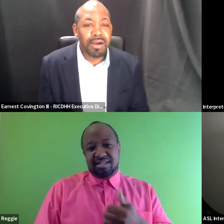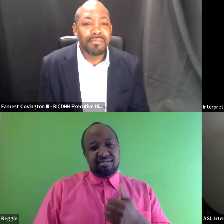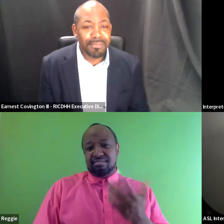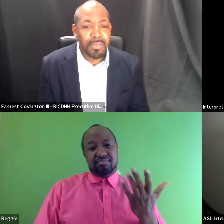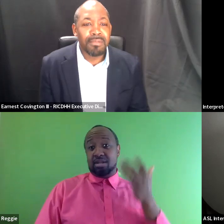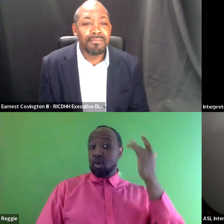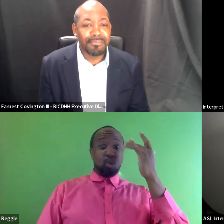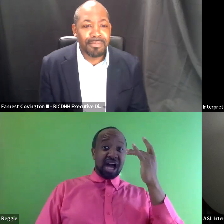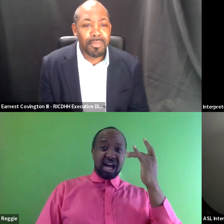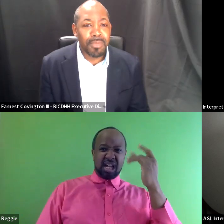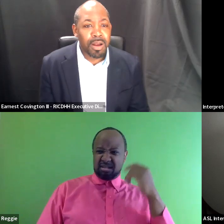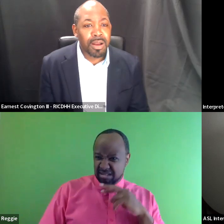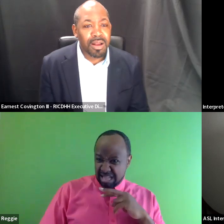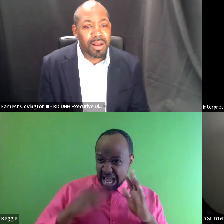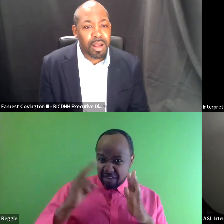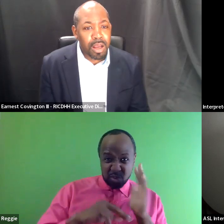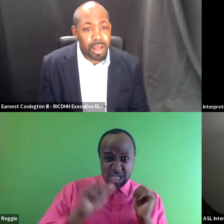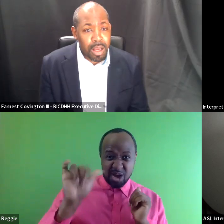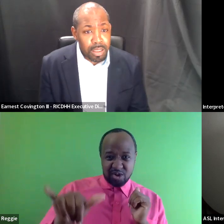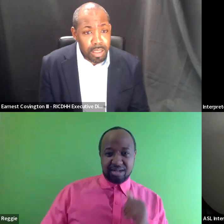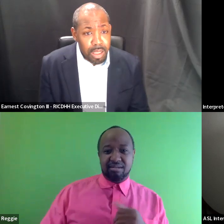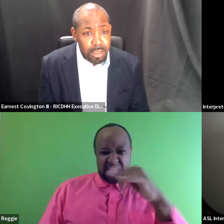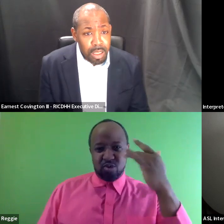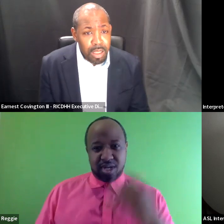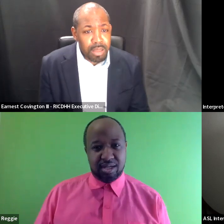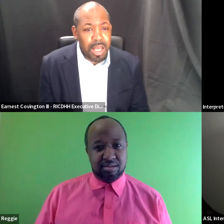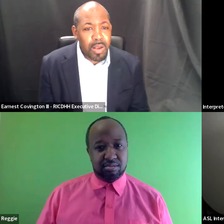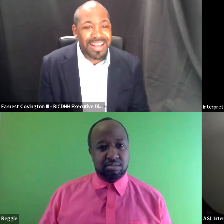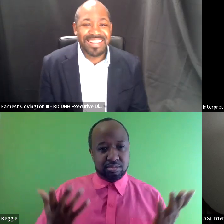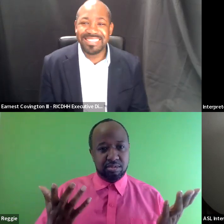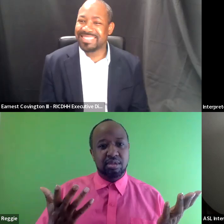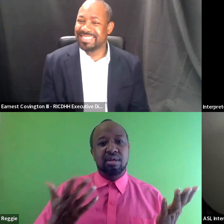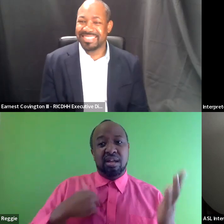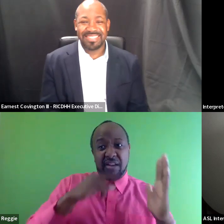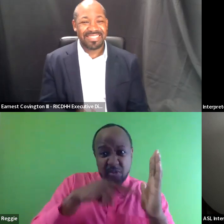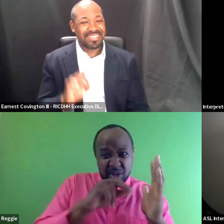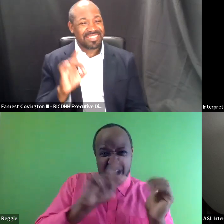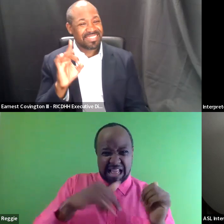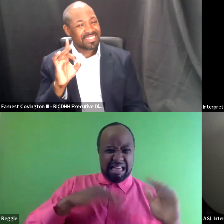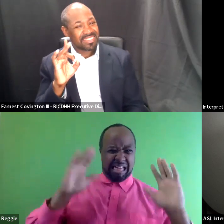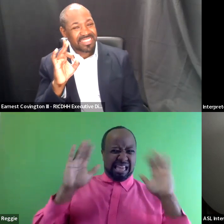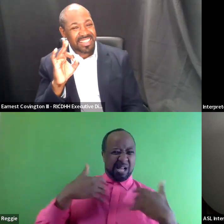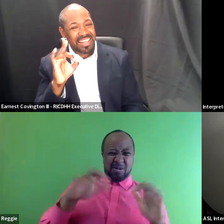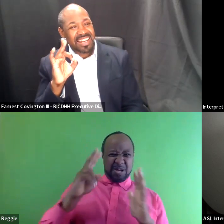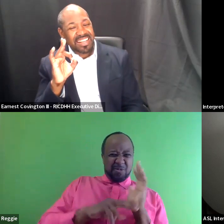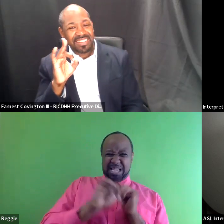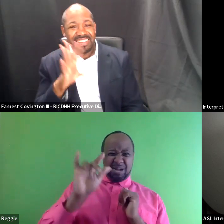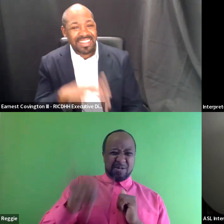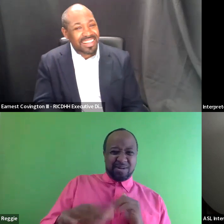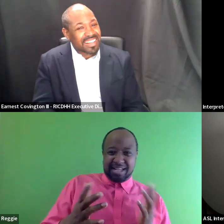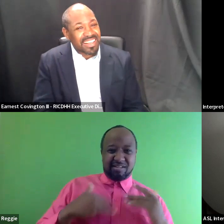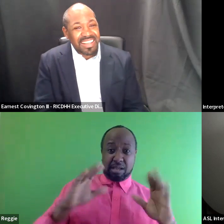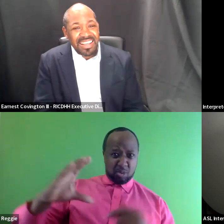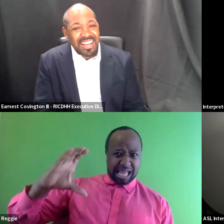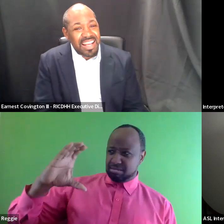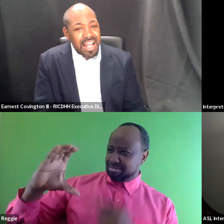them. Honestly, back then I wasn't as assertive in seeking help. I'd be like, oh, I'd have to read that. Oh, okay. Ugh, I don't